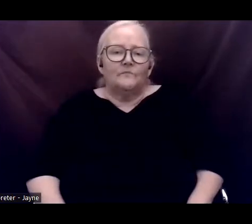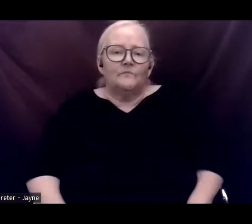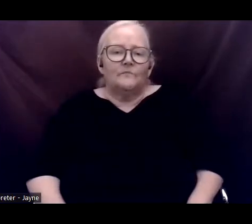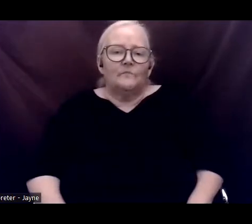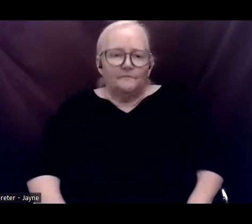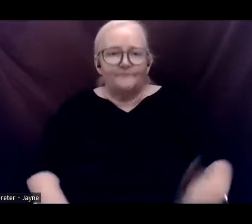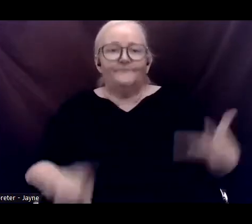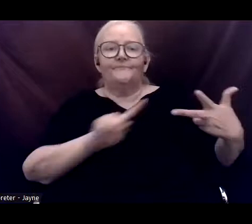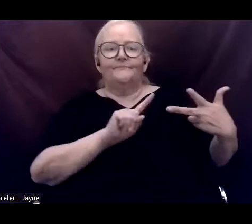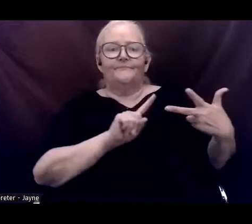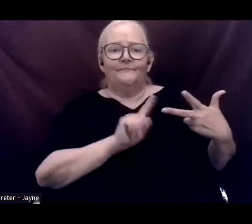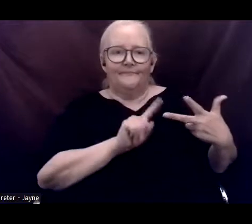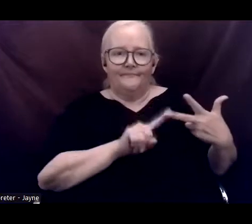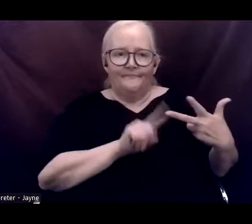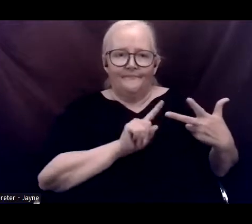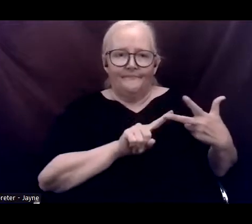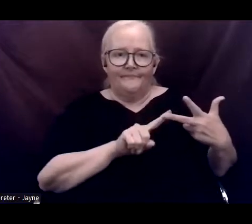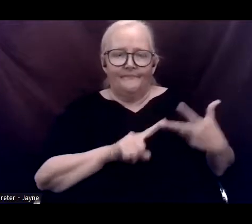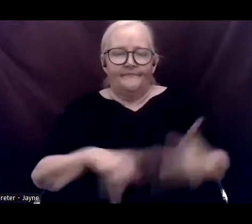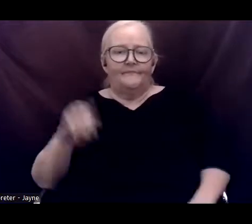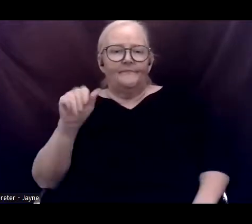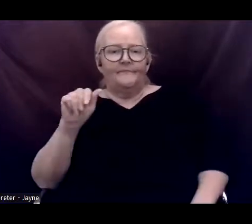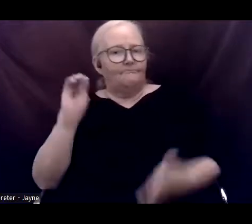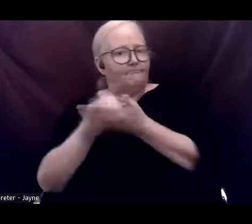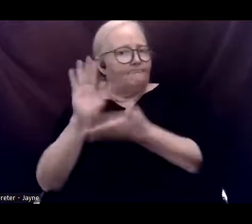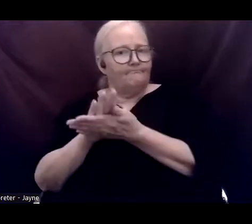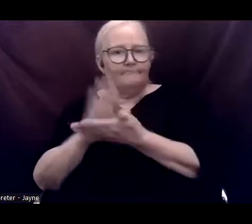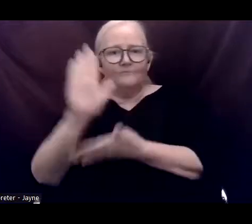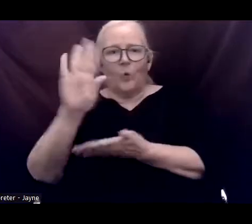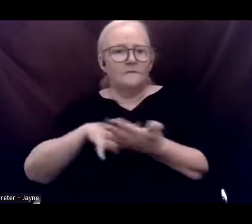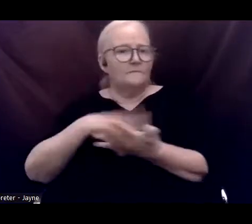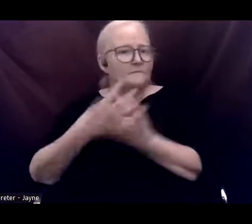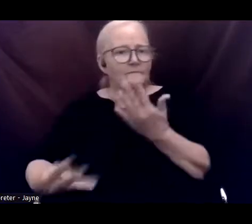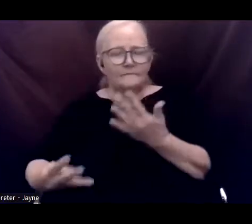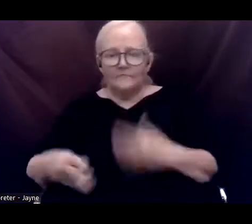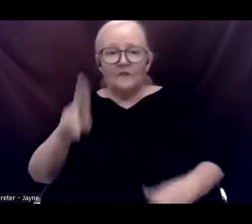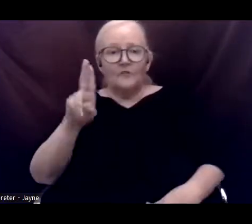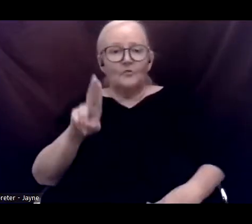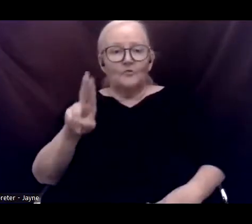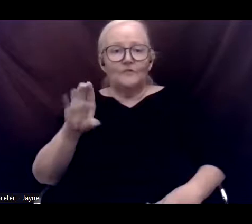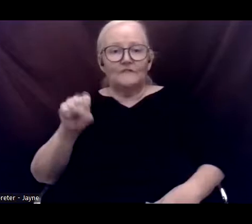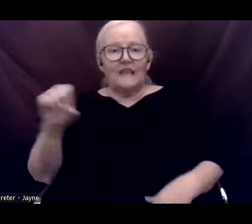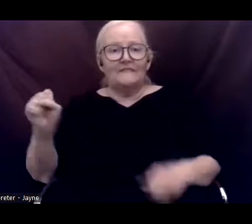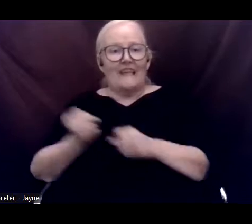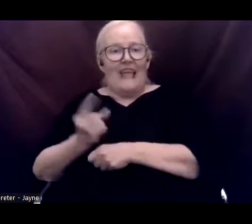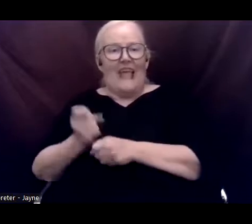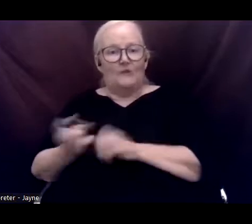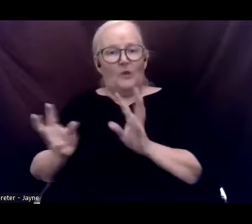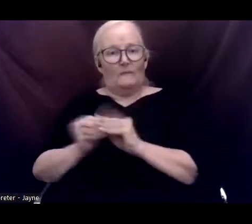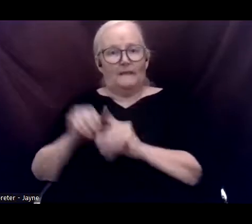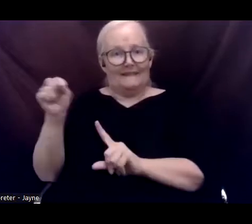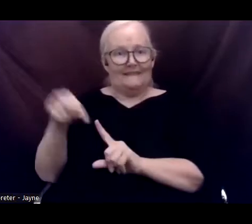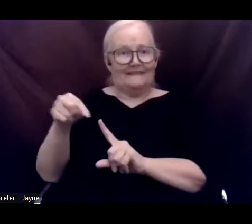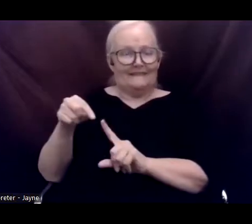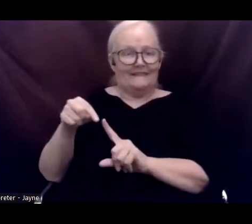Third announcement, mark your calendars. The UUCSS annual meeting is scheduled for the